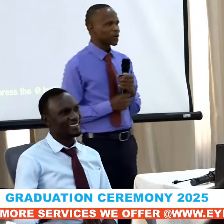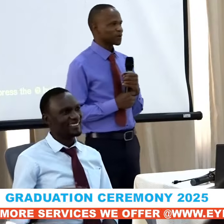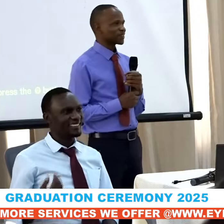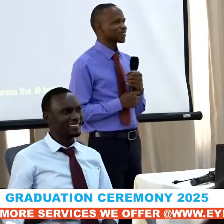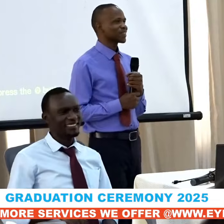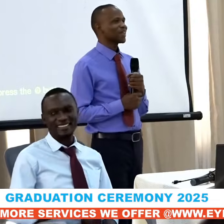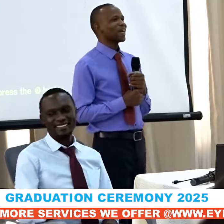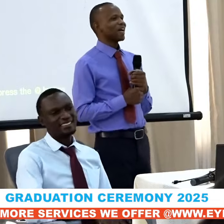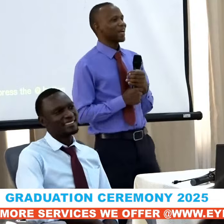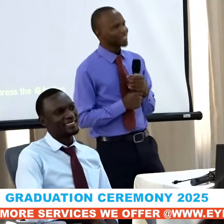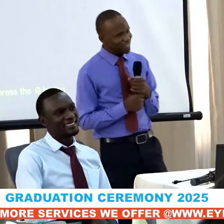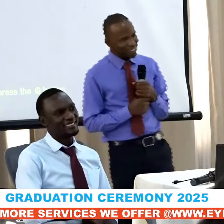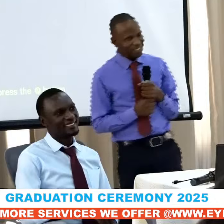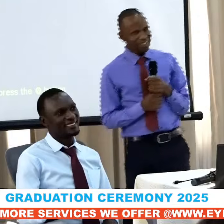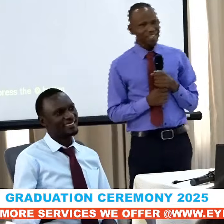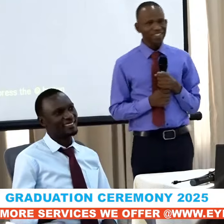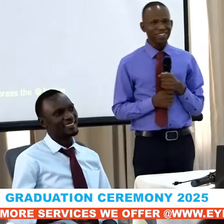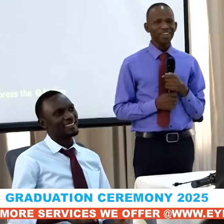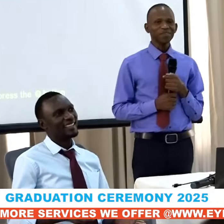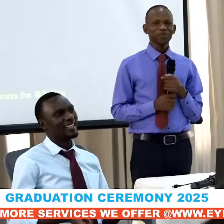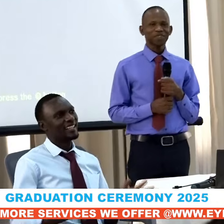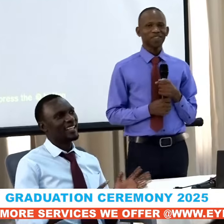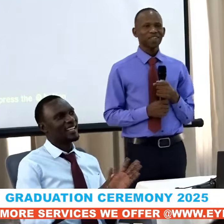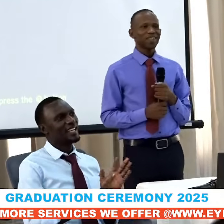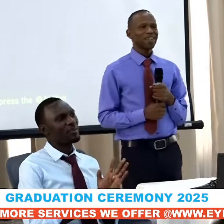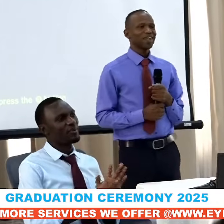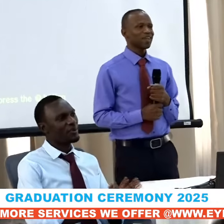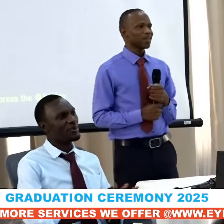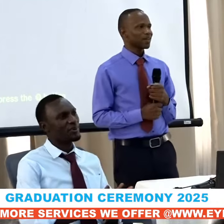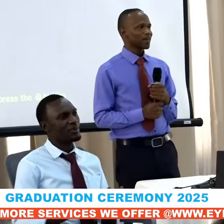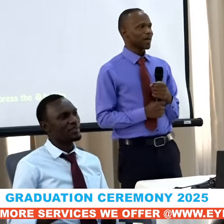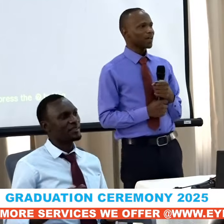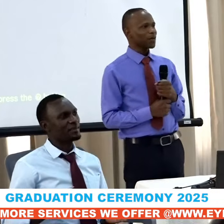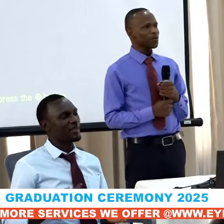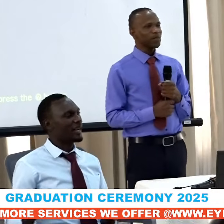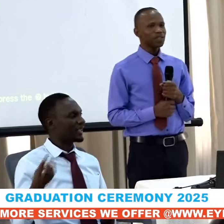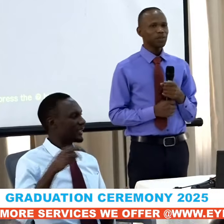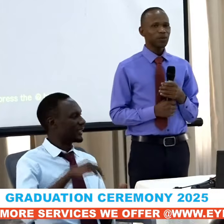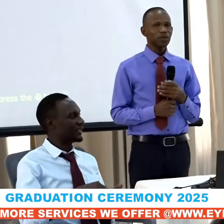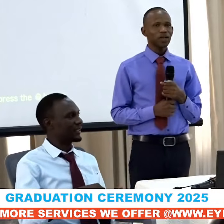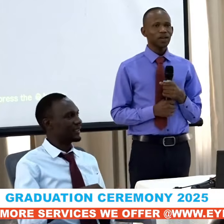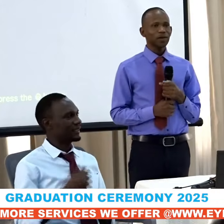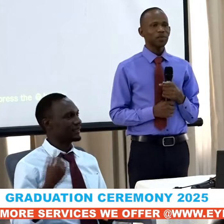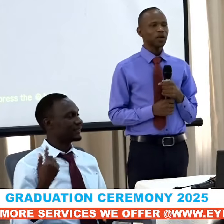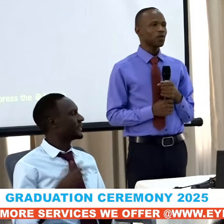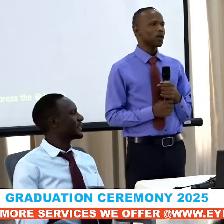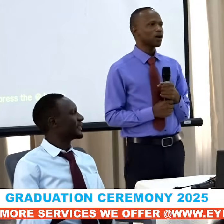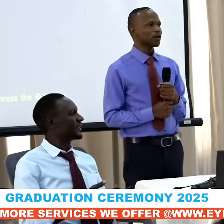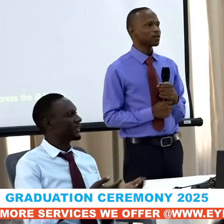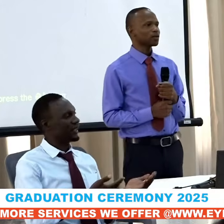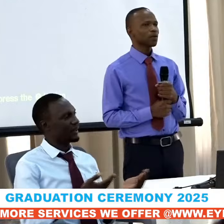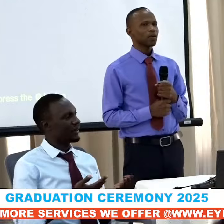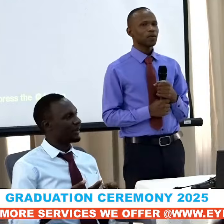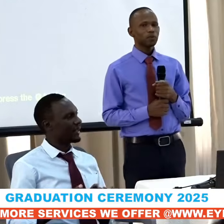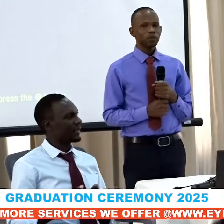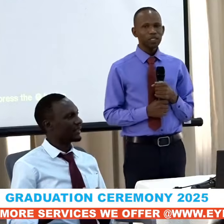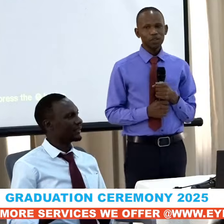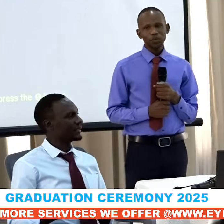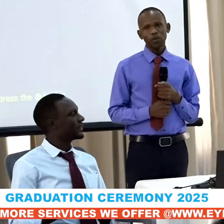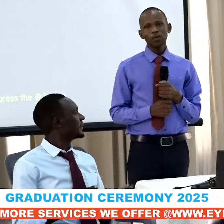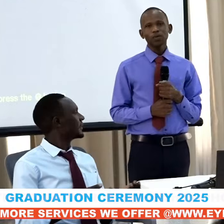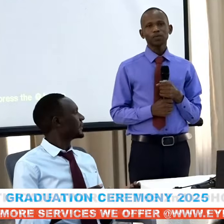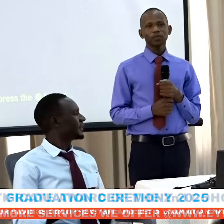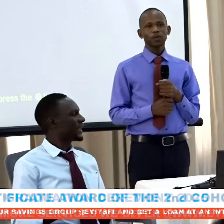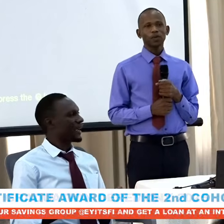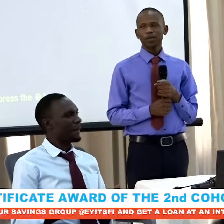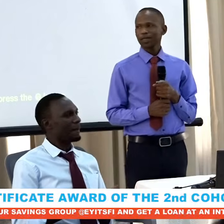Oh. At this juncture, allow me to welcome our